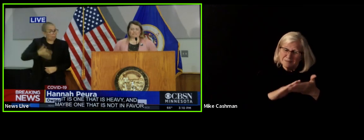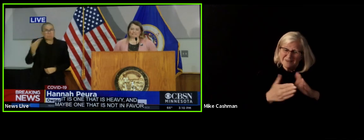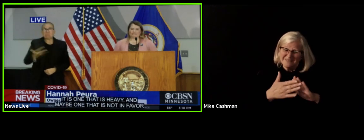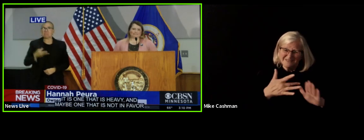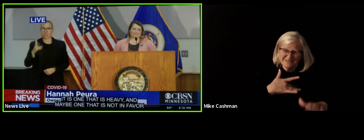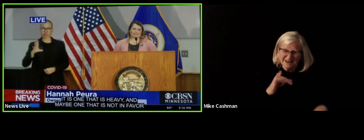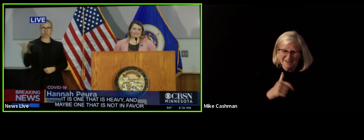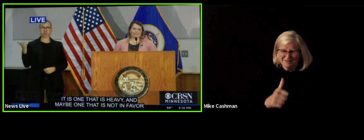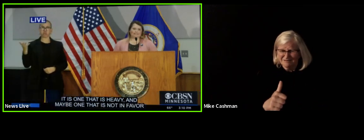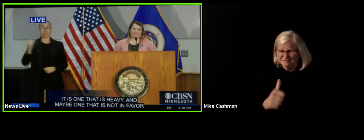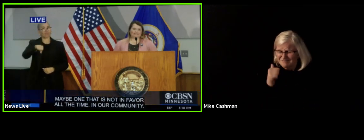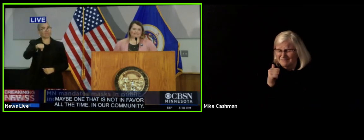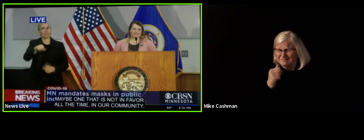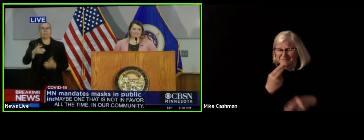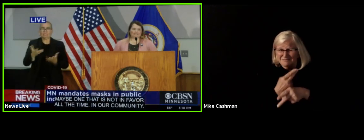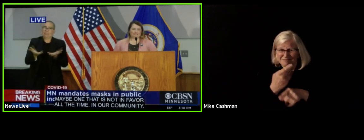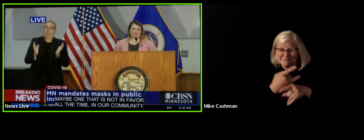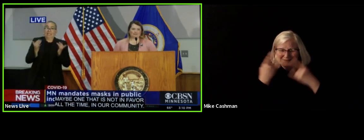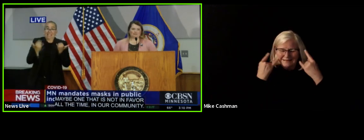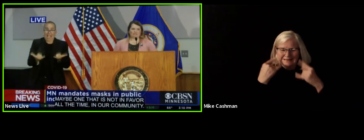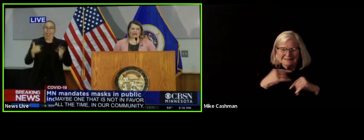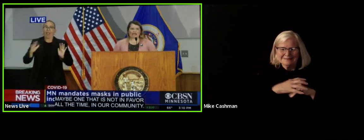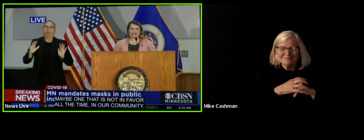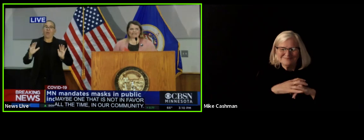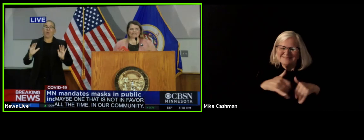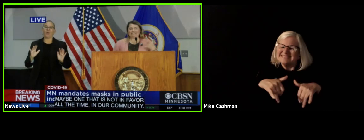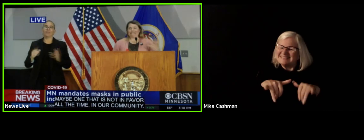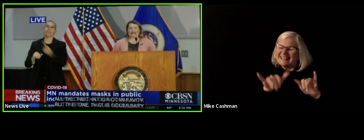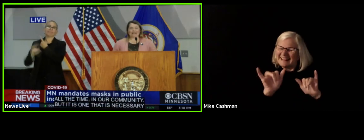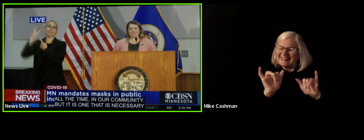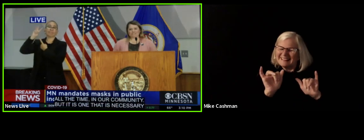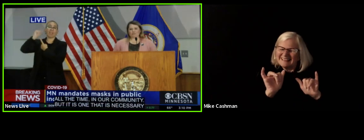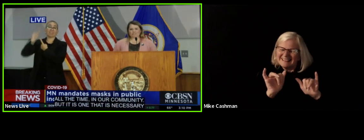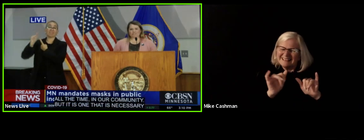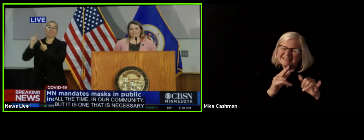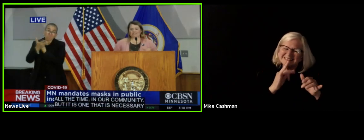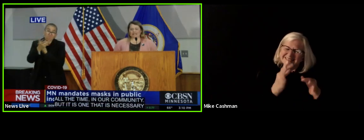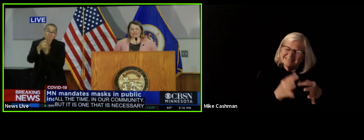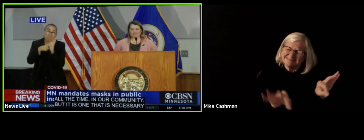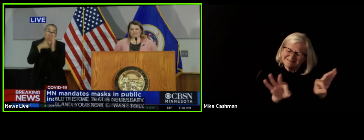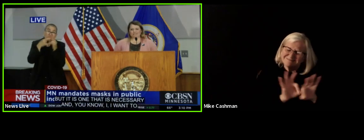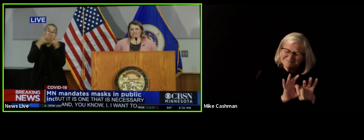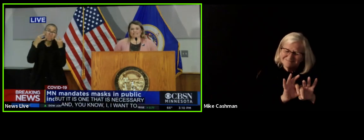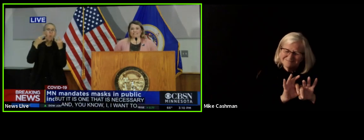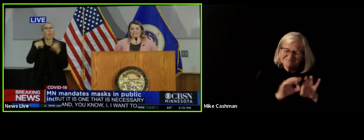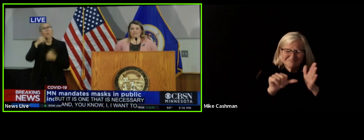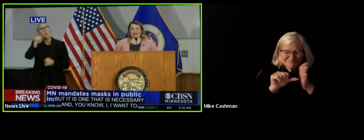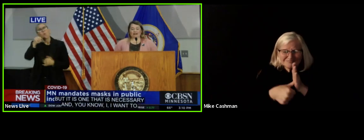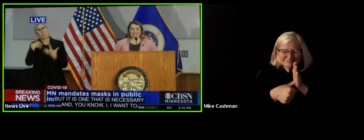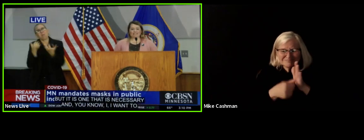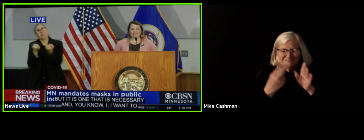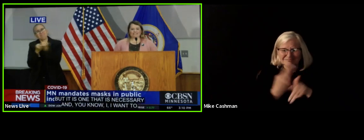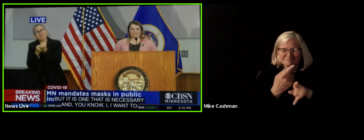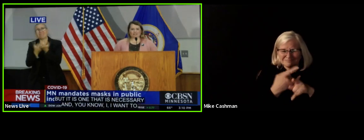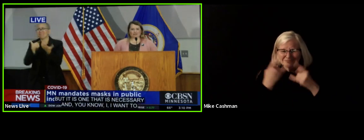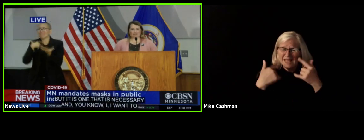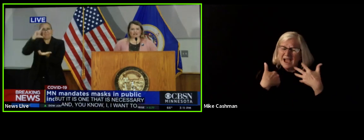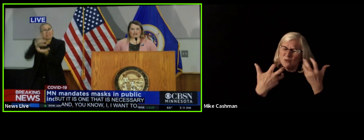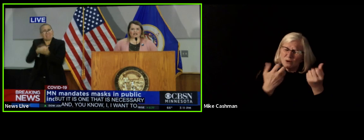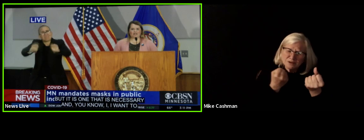that's necessary. And you know, I want to support something that I believe in and I can get behind. And